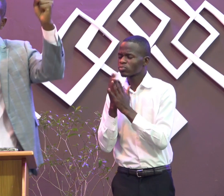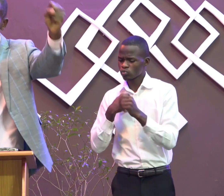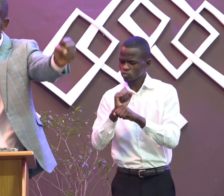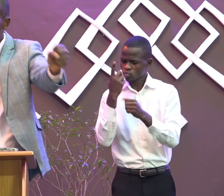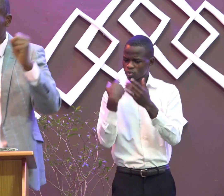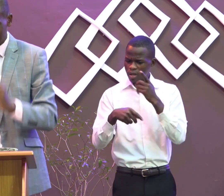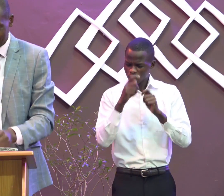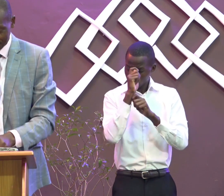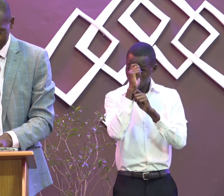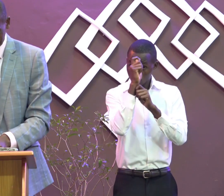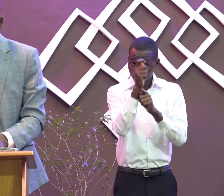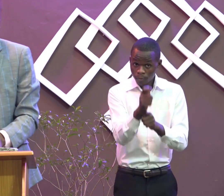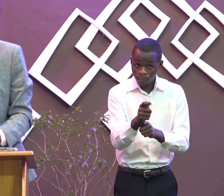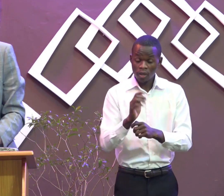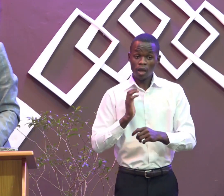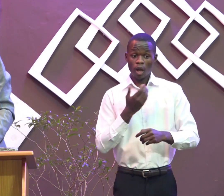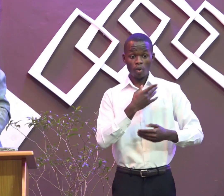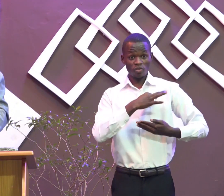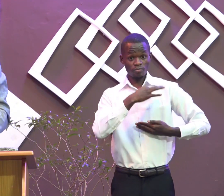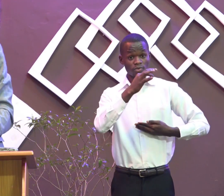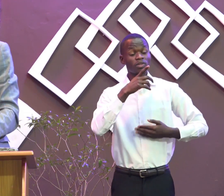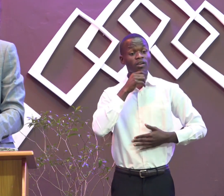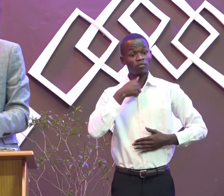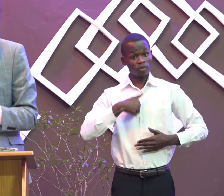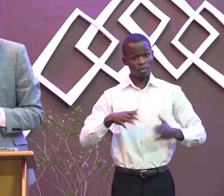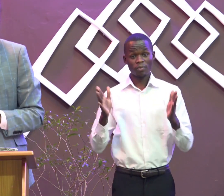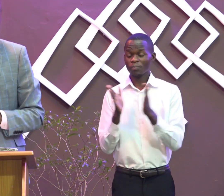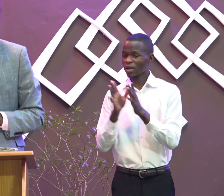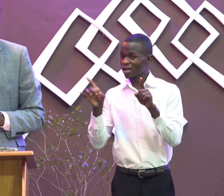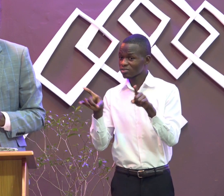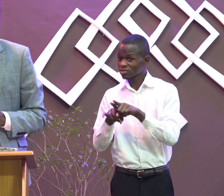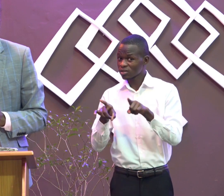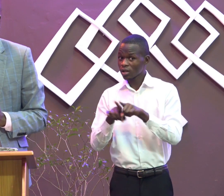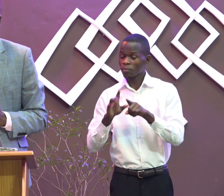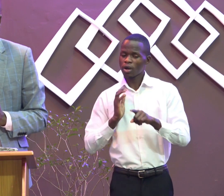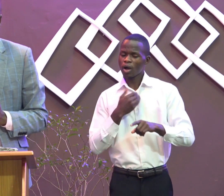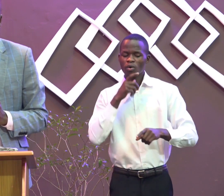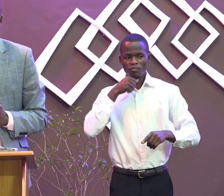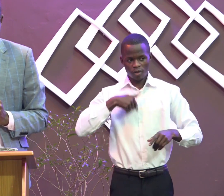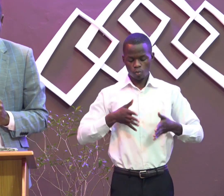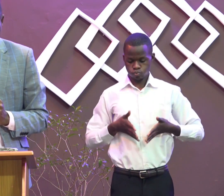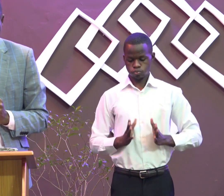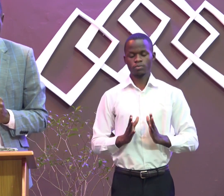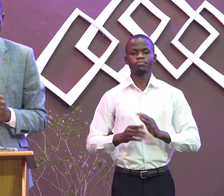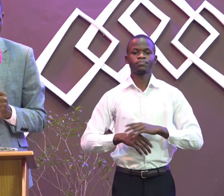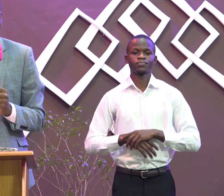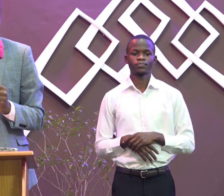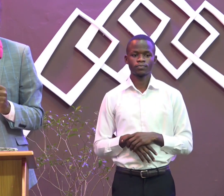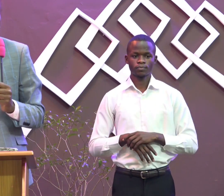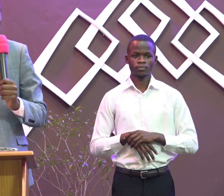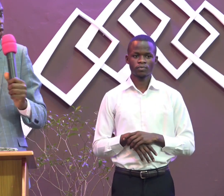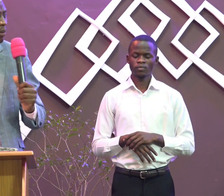ab'omubiri n'ab'omwoyo. God expects us to honor our spiritual fathers and our physical